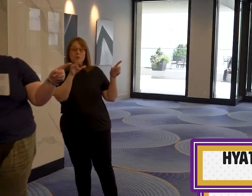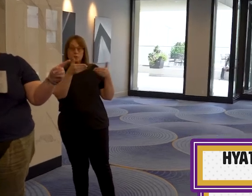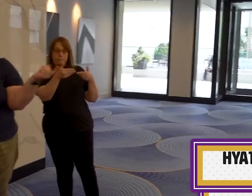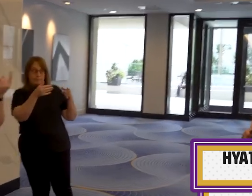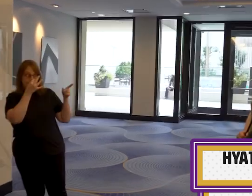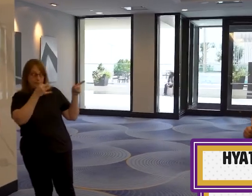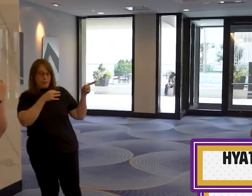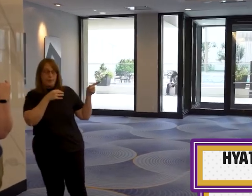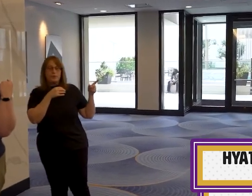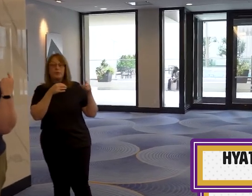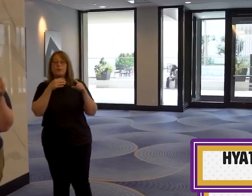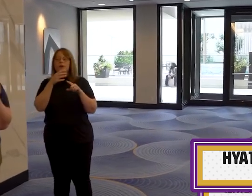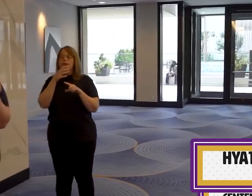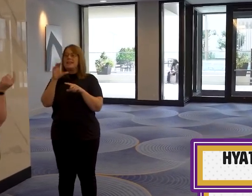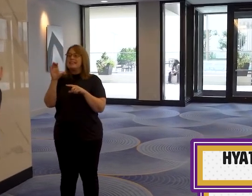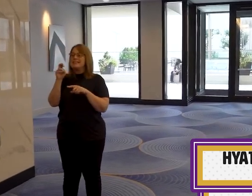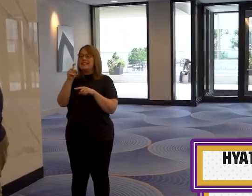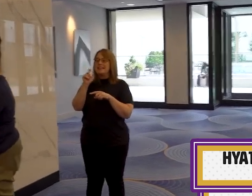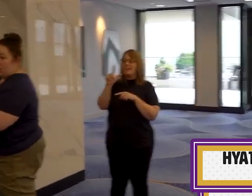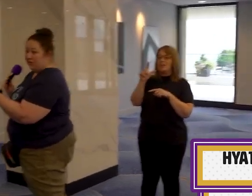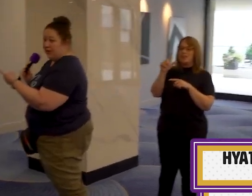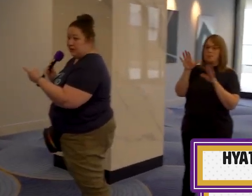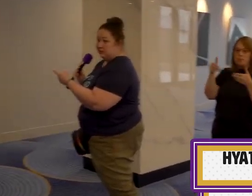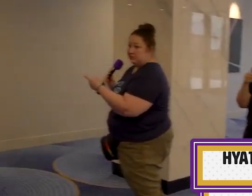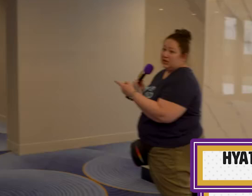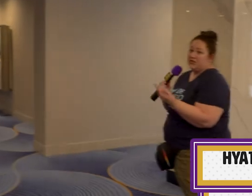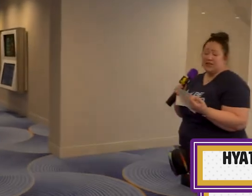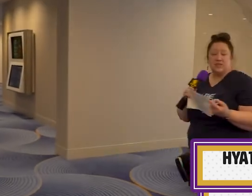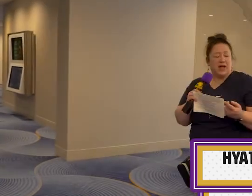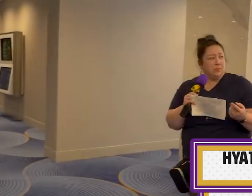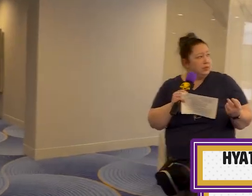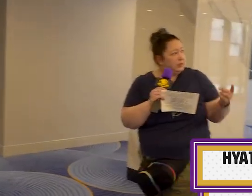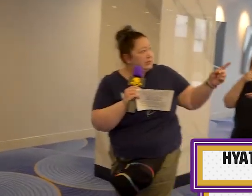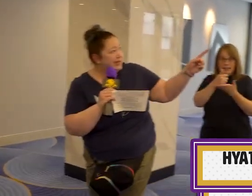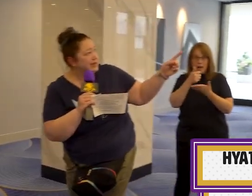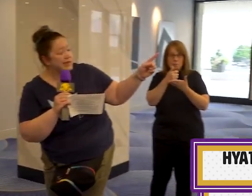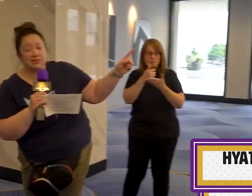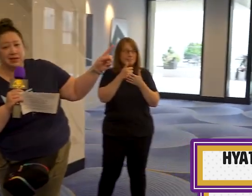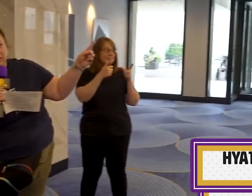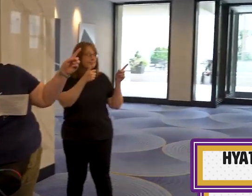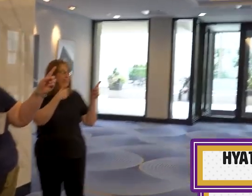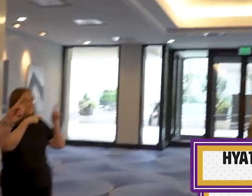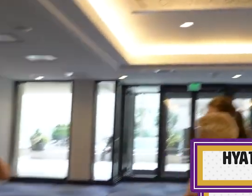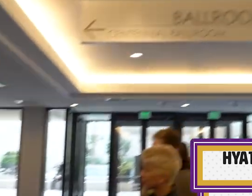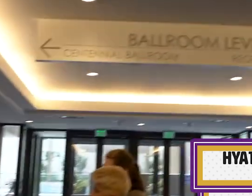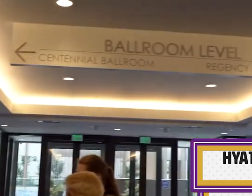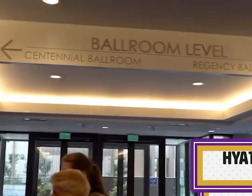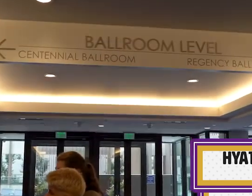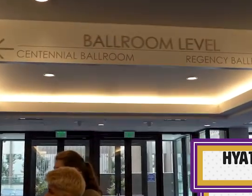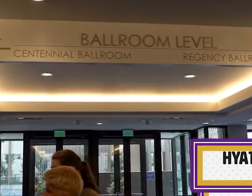here and the Centennial Ballroom over here. If you need some help, there's a handy dandy sign right